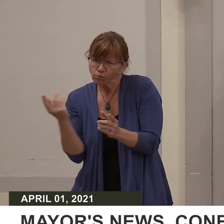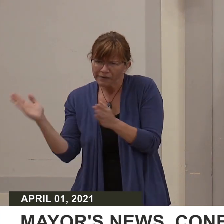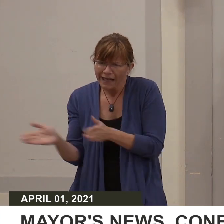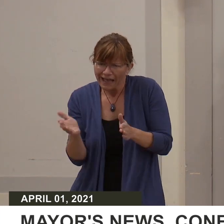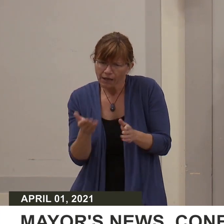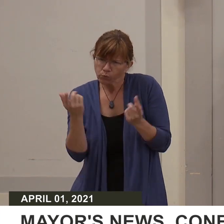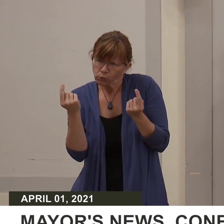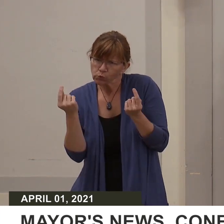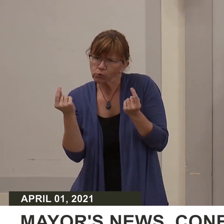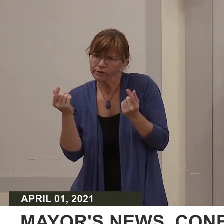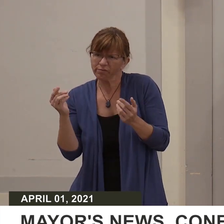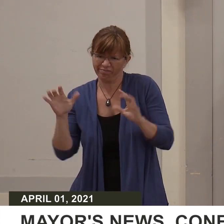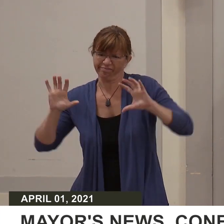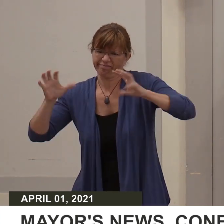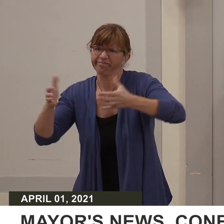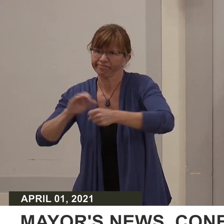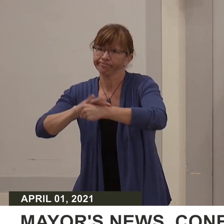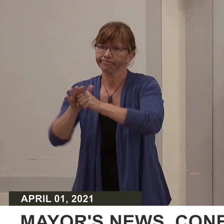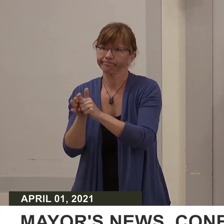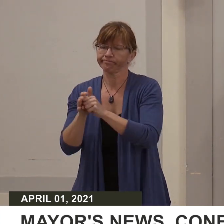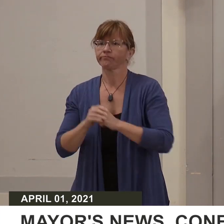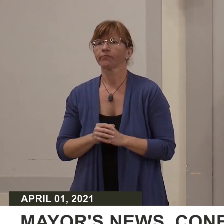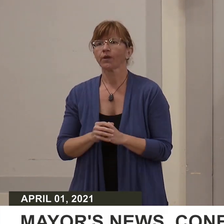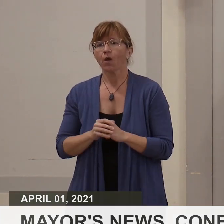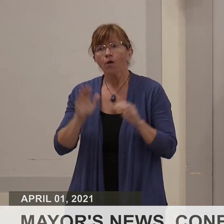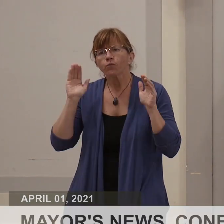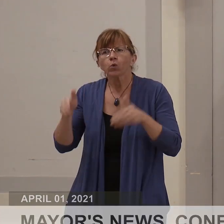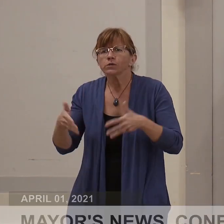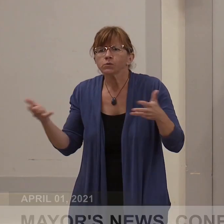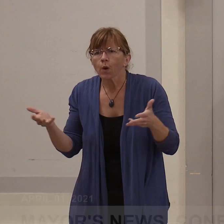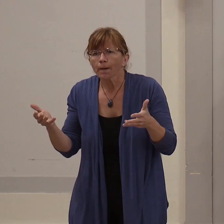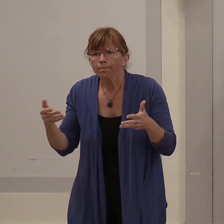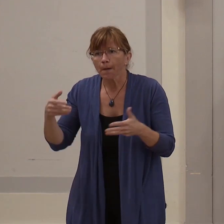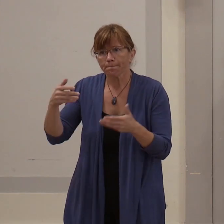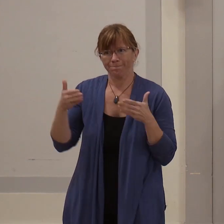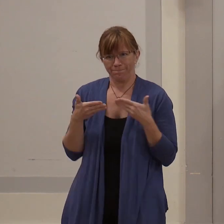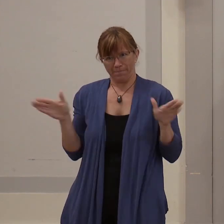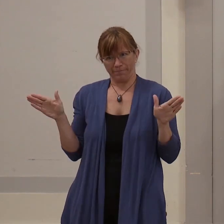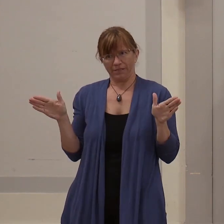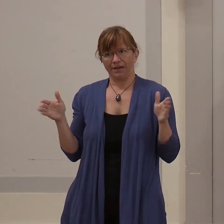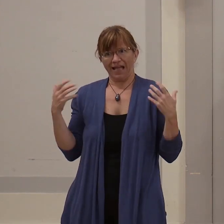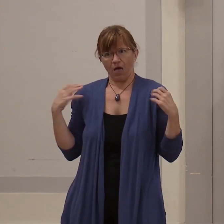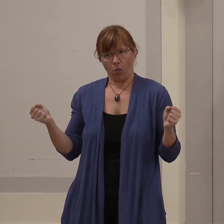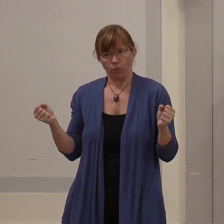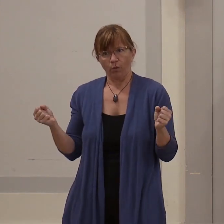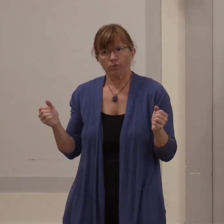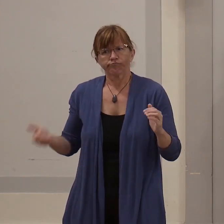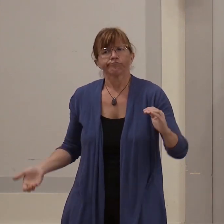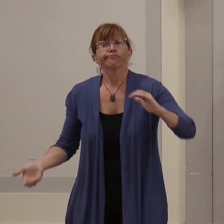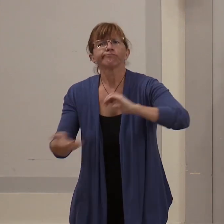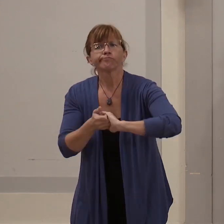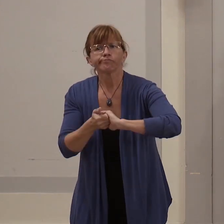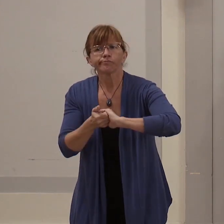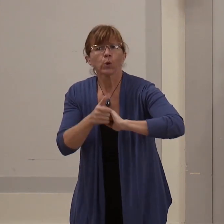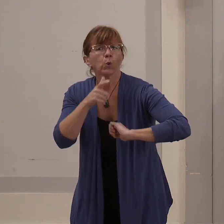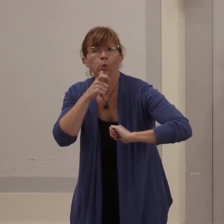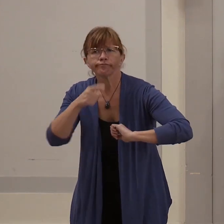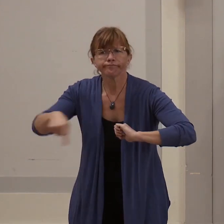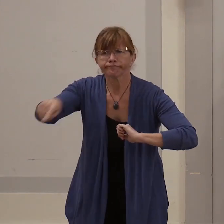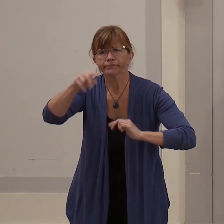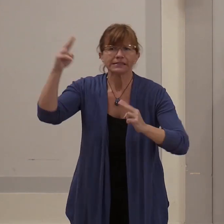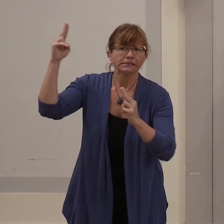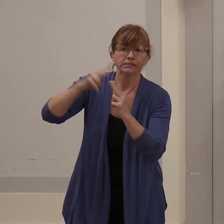has been, as you know, focused on public health and navigated in partnership with our world-class hospitals and